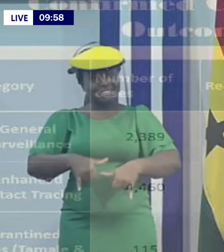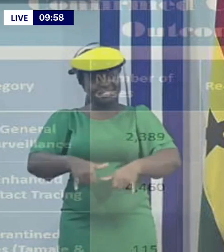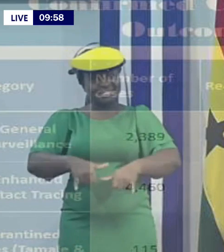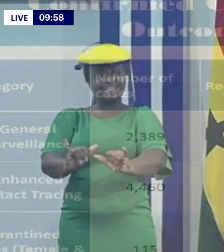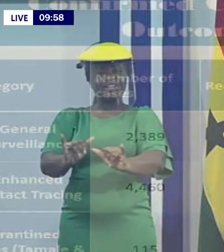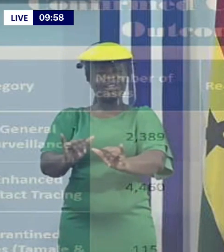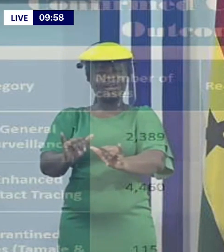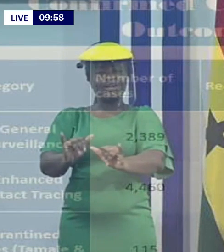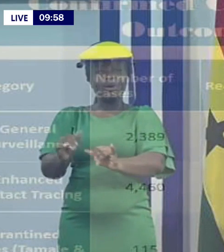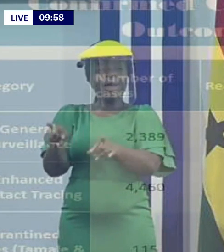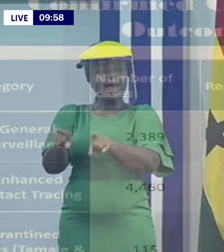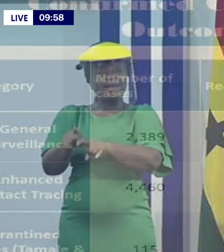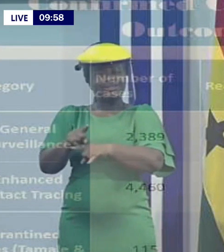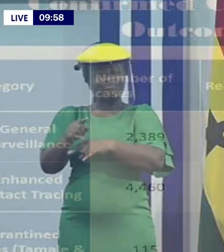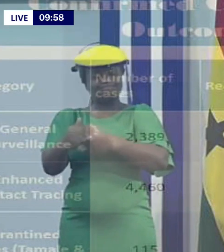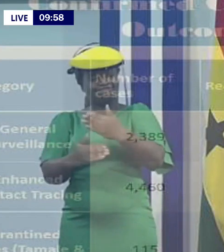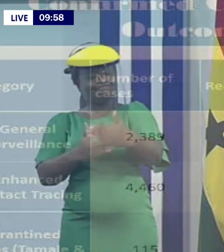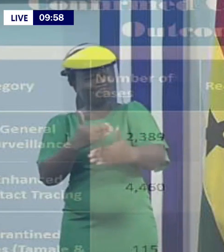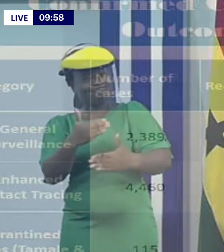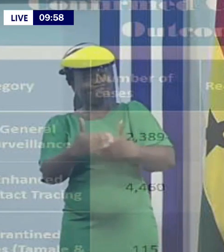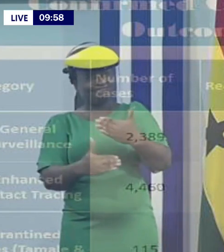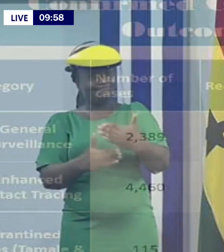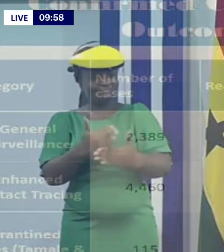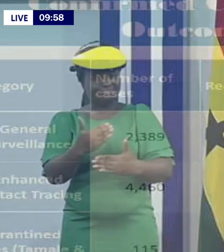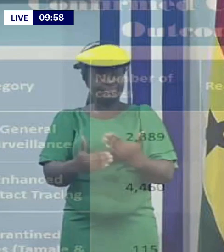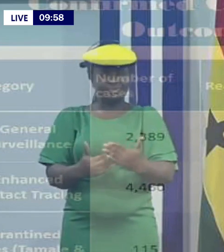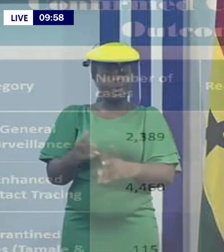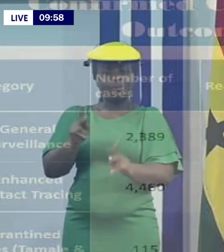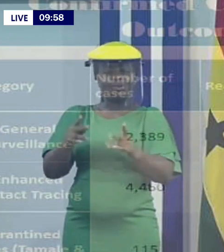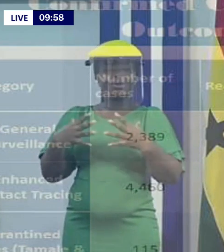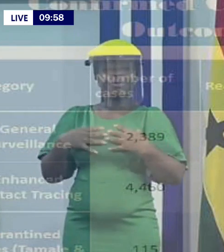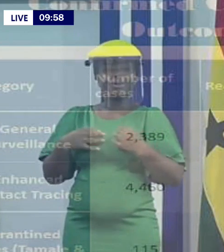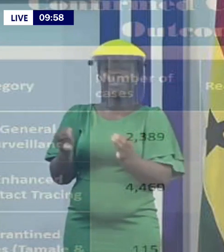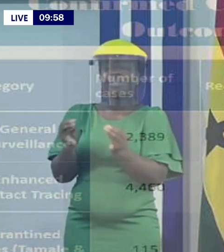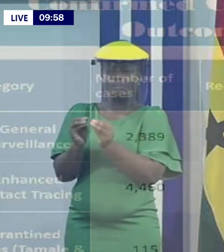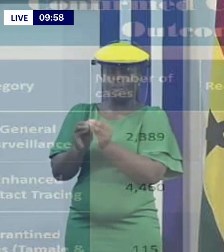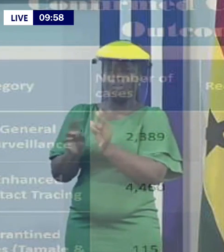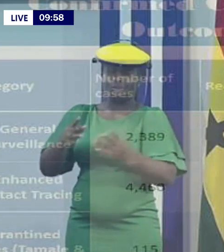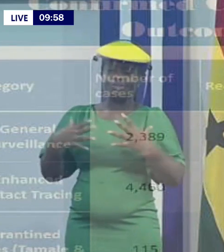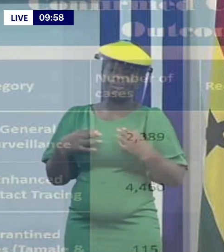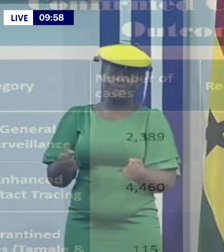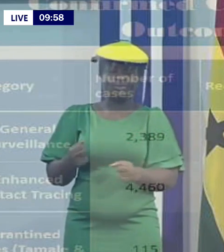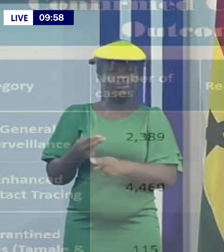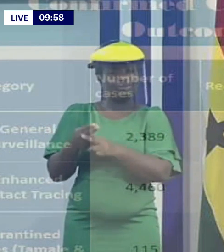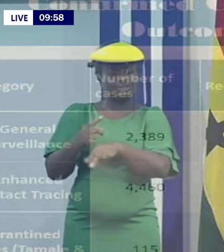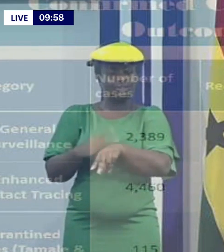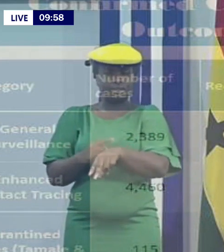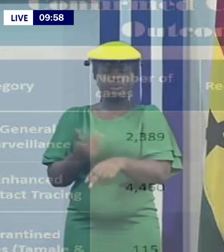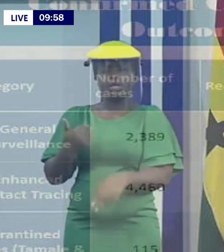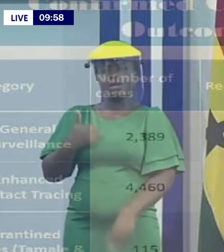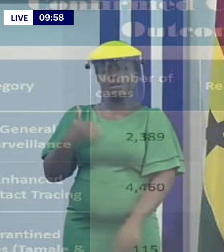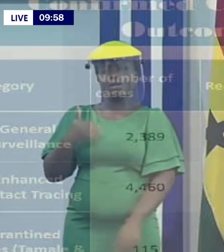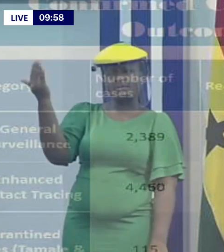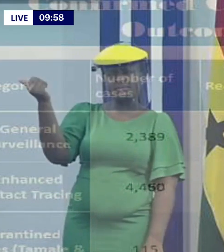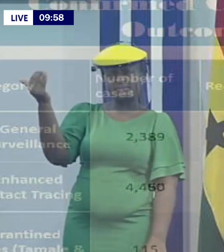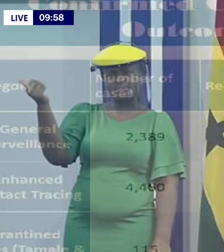the iceberg, because as we ramp up 10 of those who are recovered, we will get a lot more. There are 15 cases